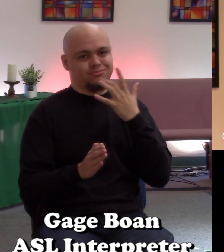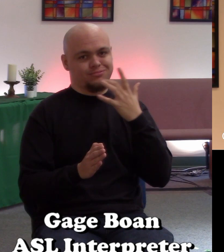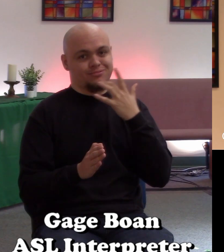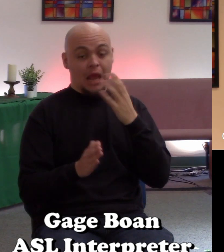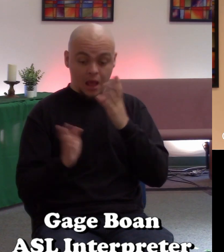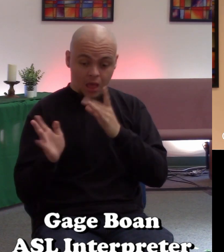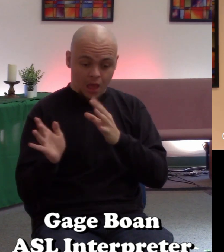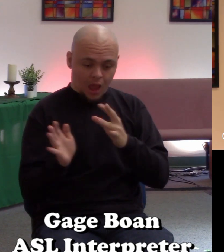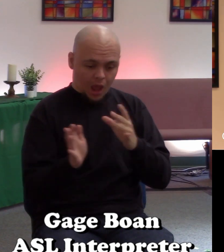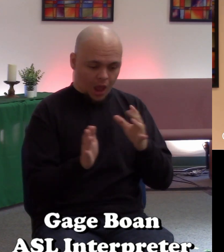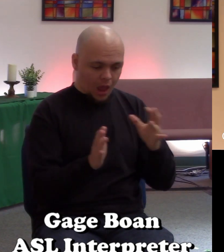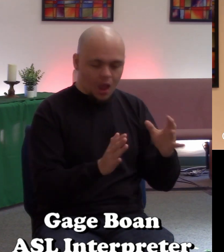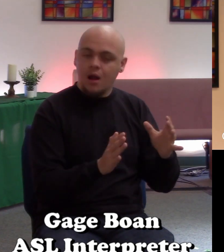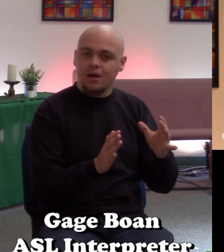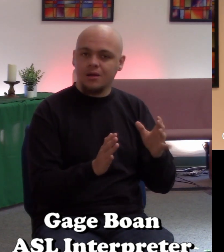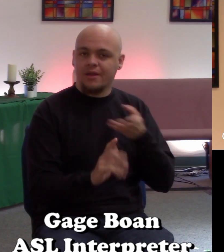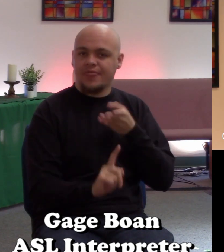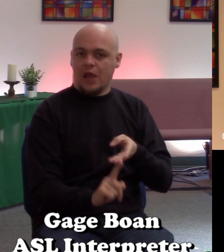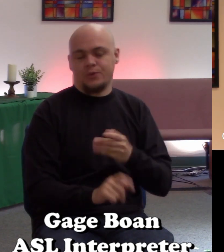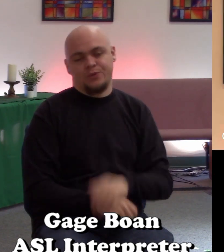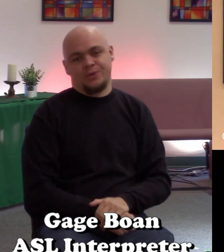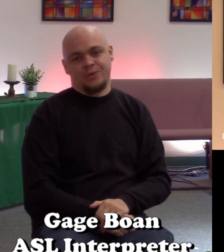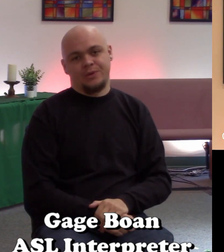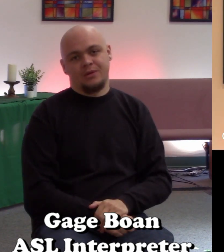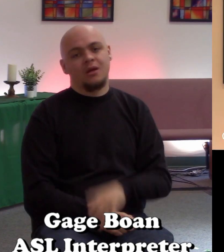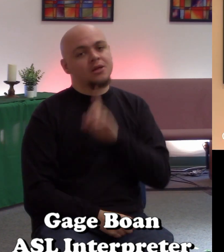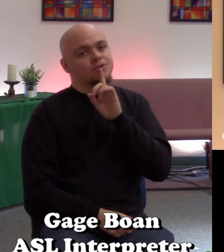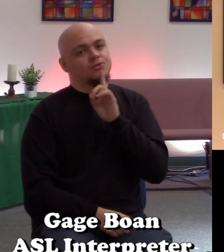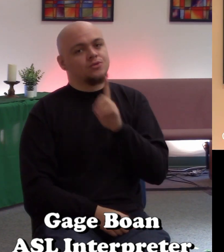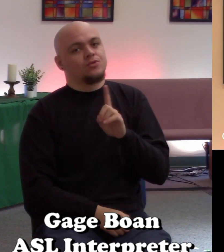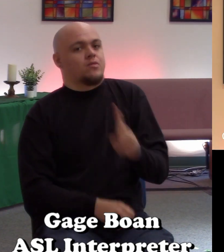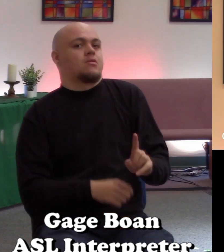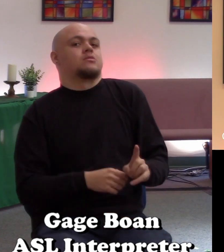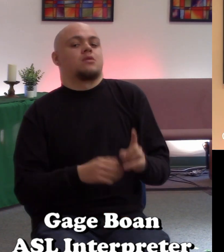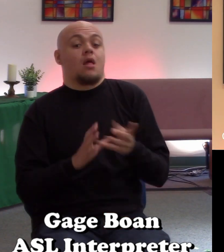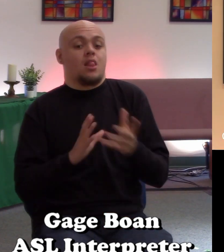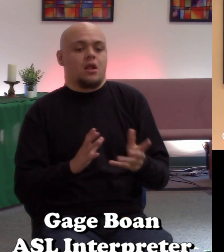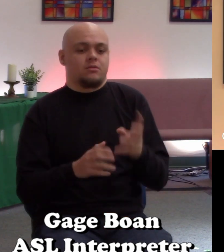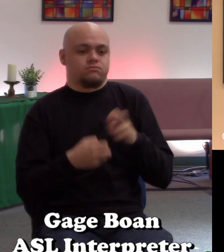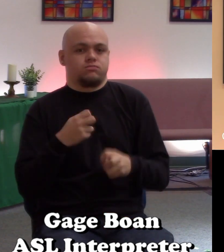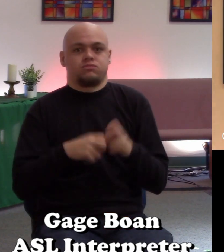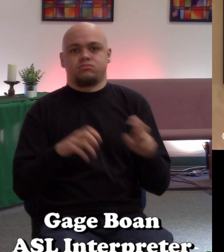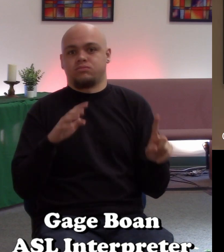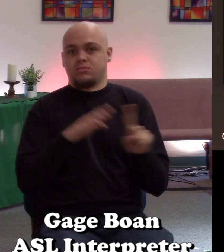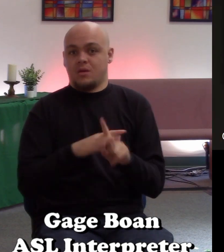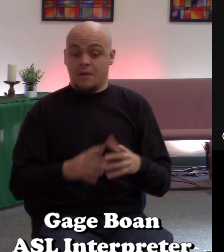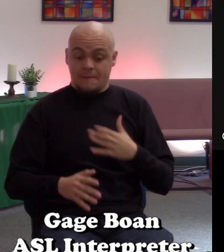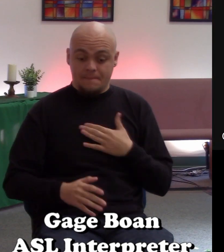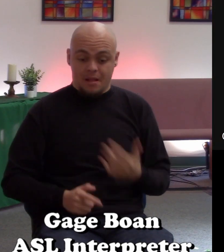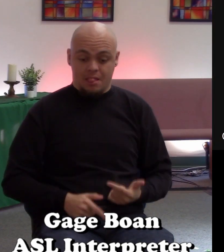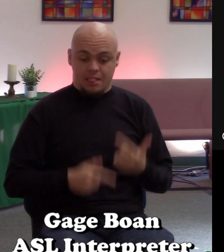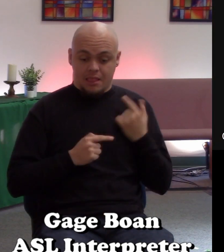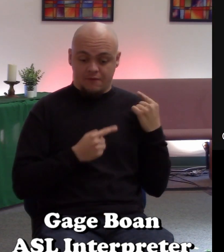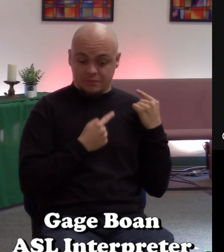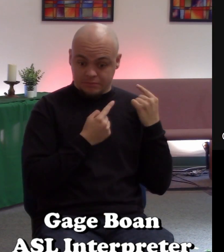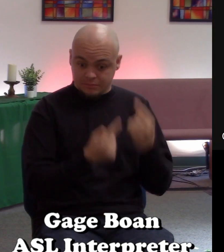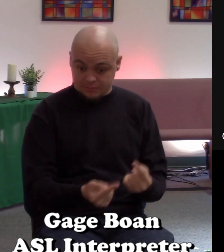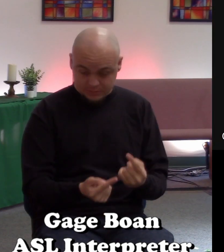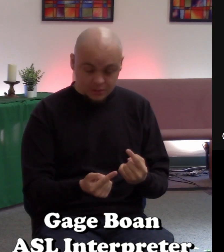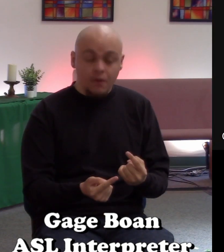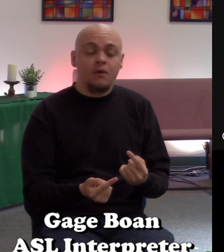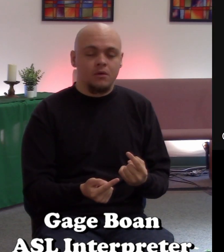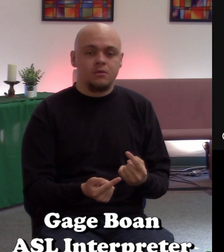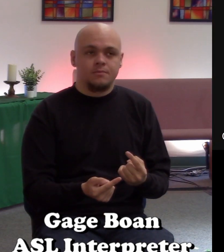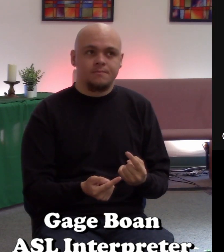brain likes patterns, and so it creates them where they aren't even there. And I think that's one of the reasons why we get a lot of this stuff. Now, in my particular lifetime,